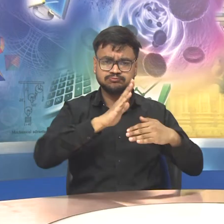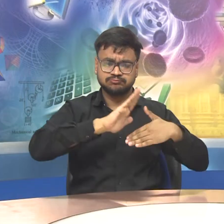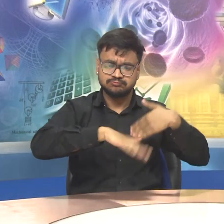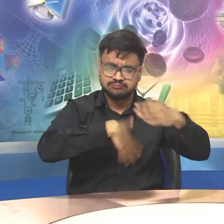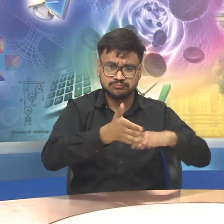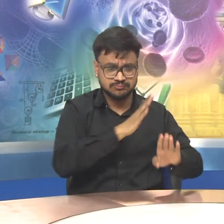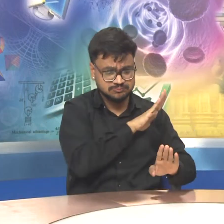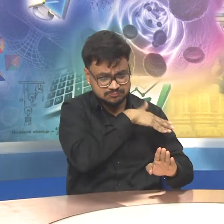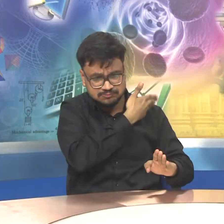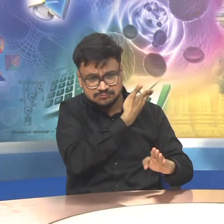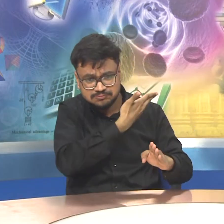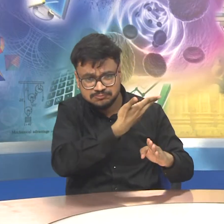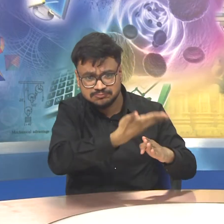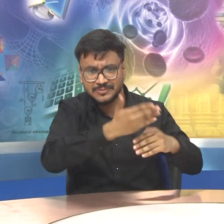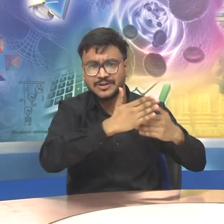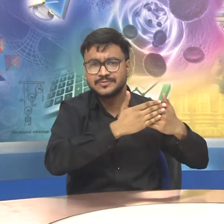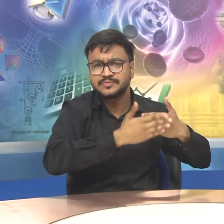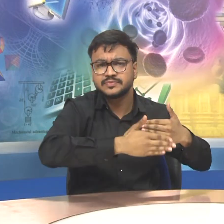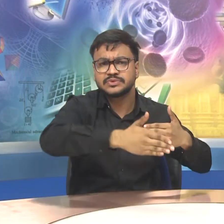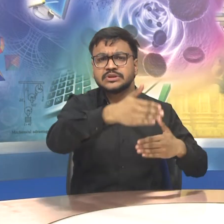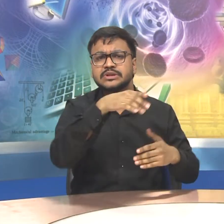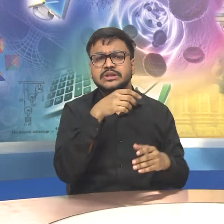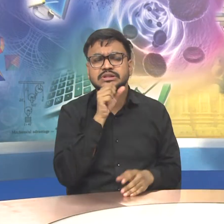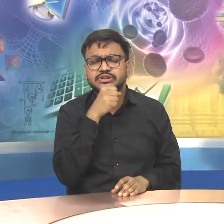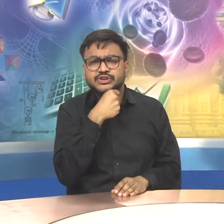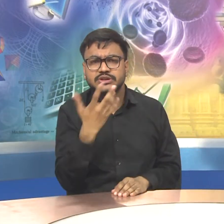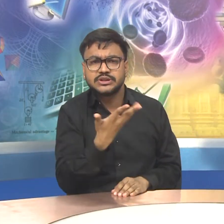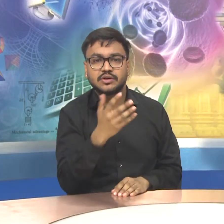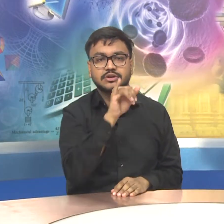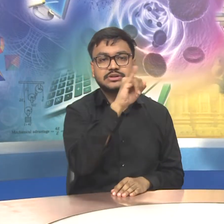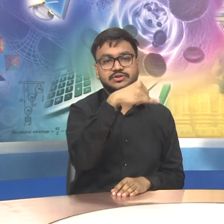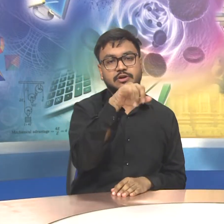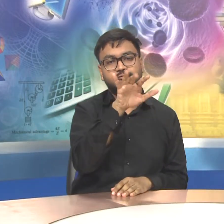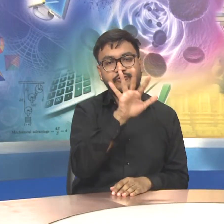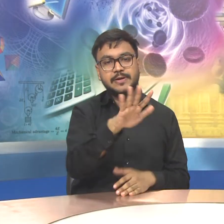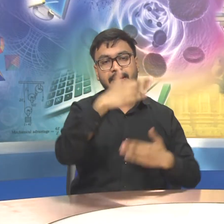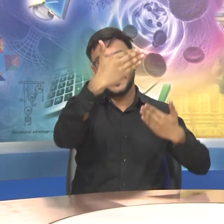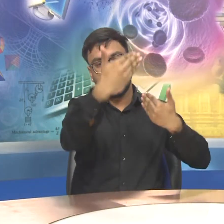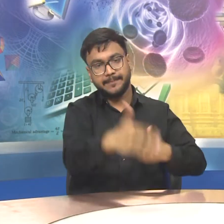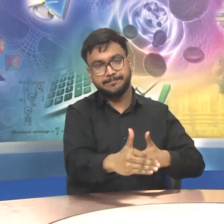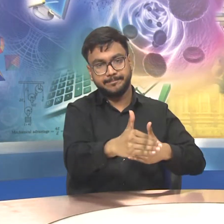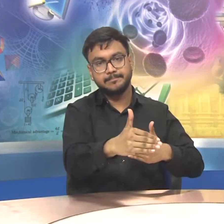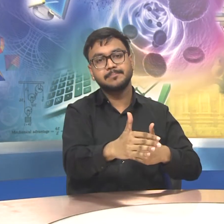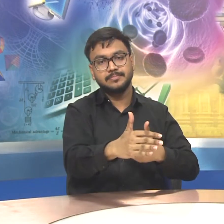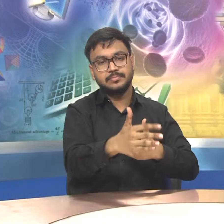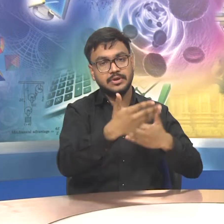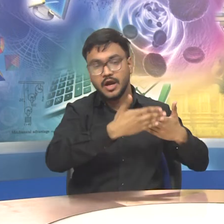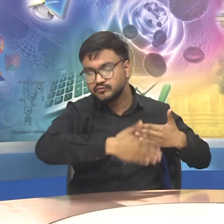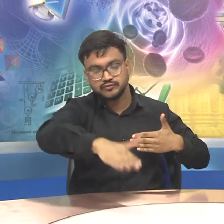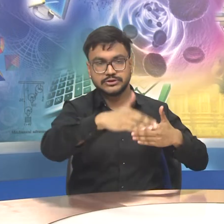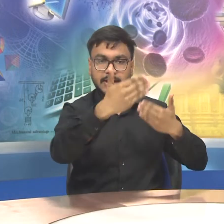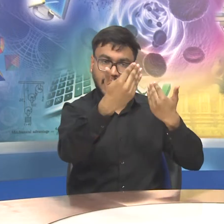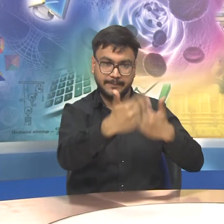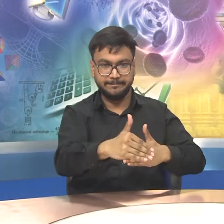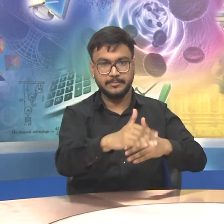The Chief Justice of the India and other judges of the Supreme Court